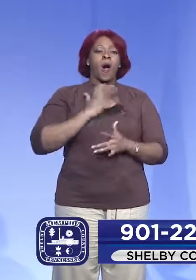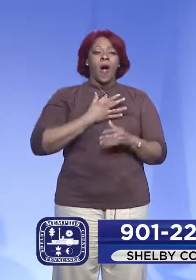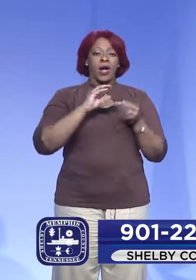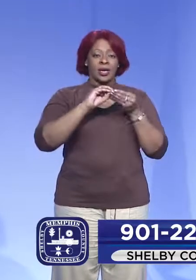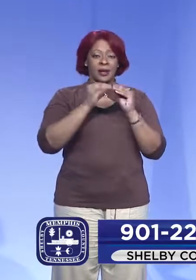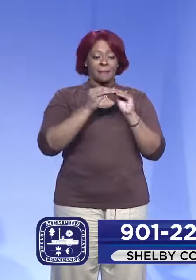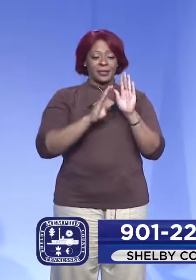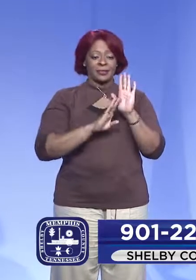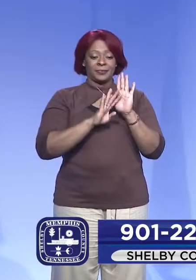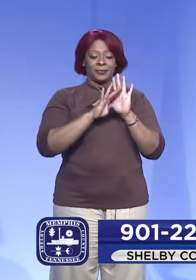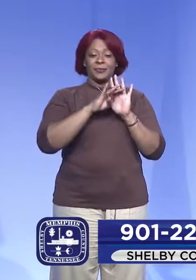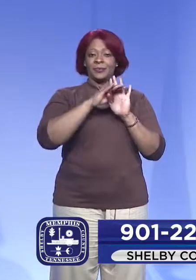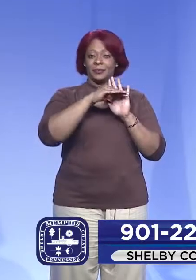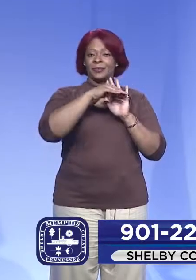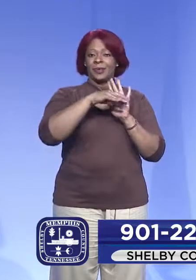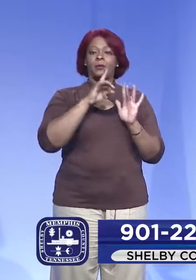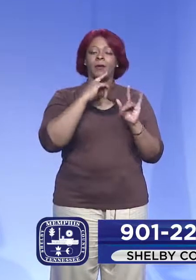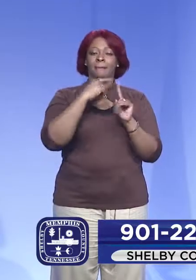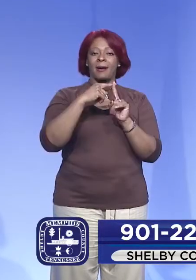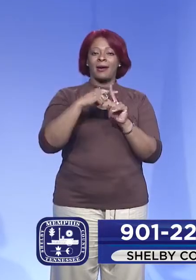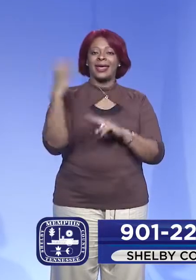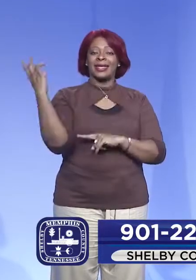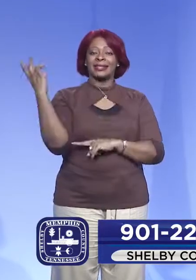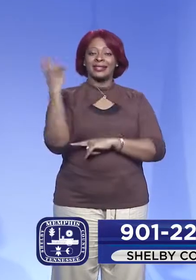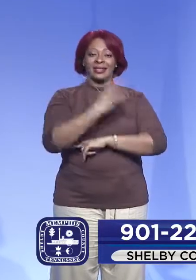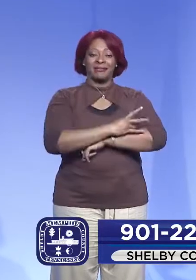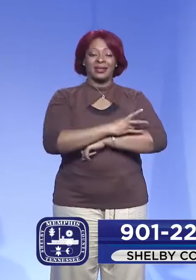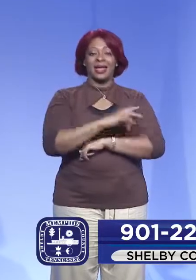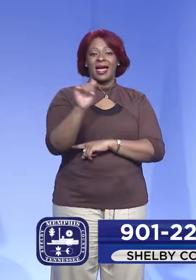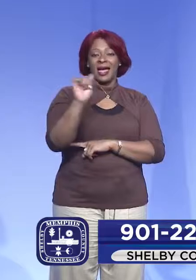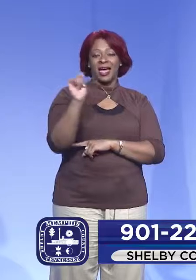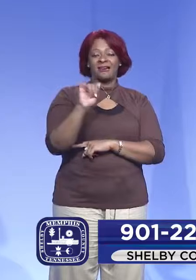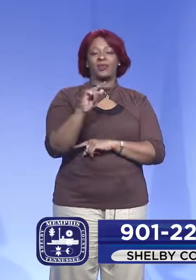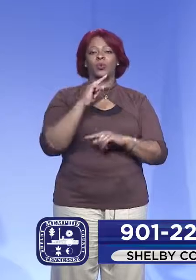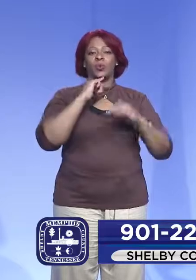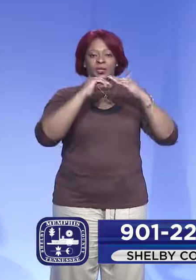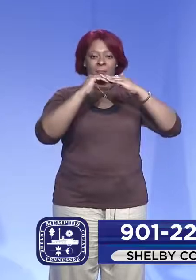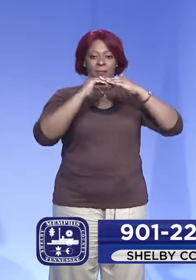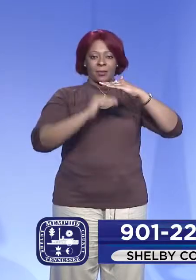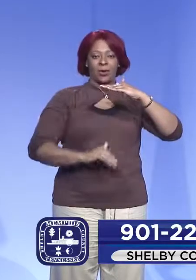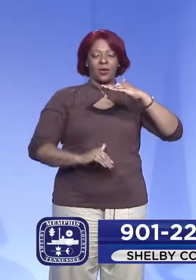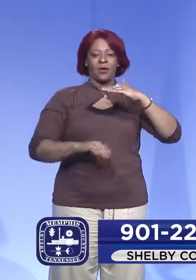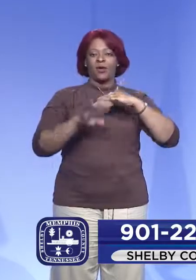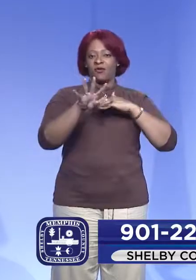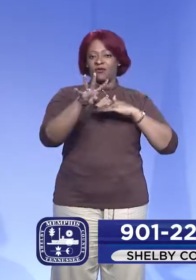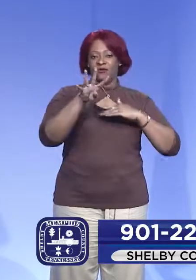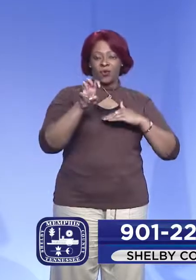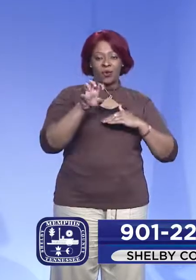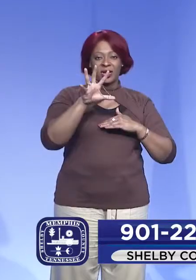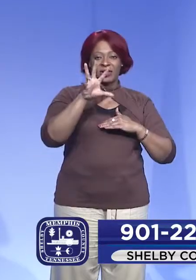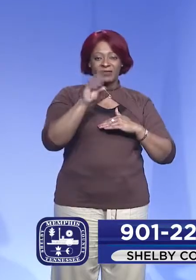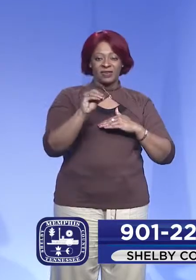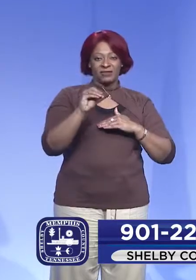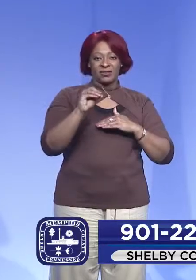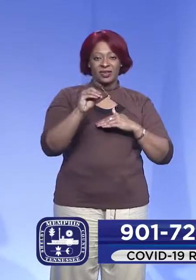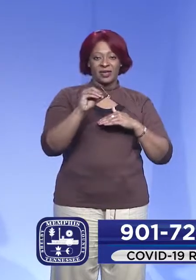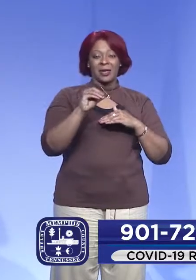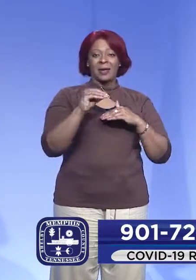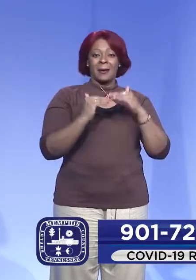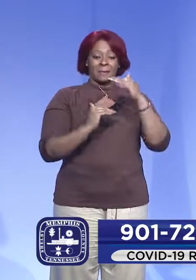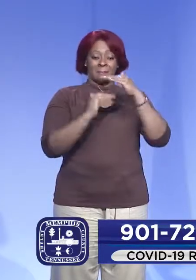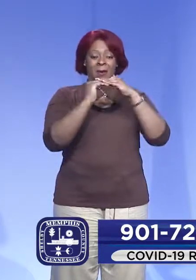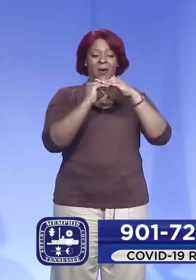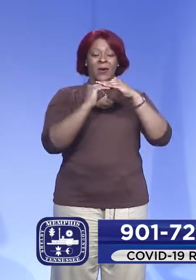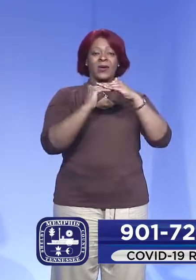in a positive direction, so our 7-day average of cases is below the 450 mark that we had